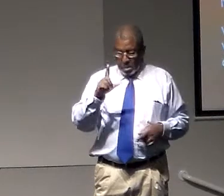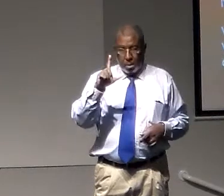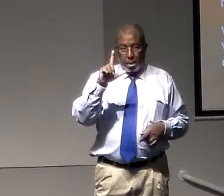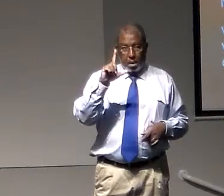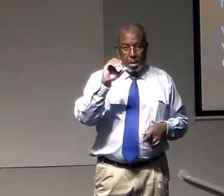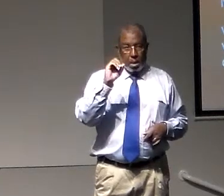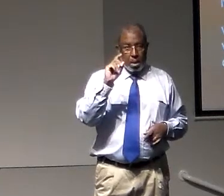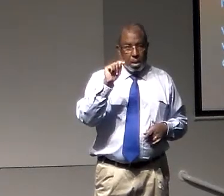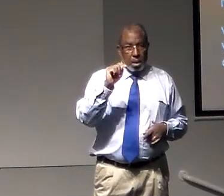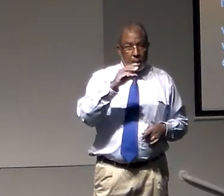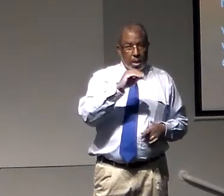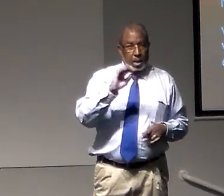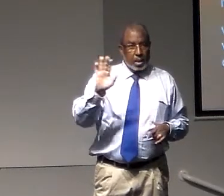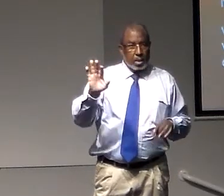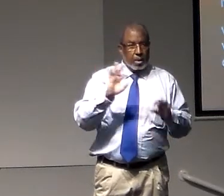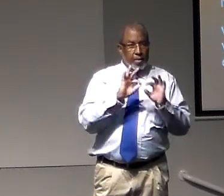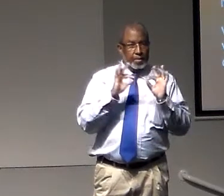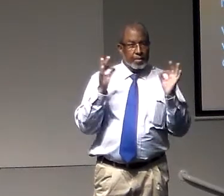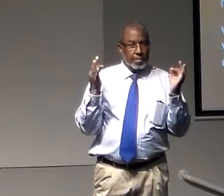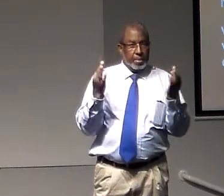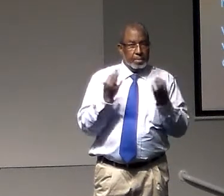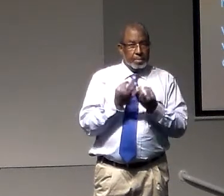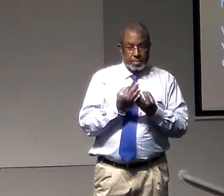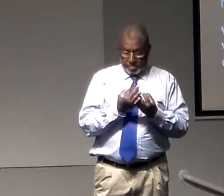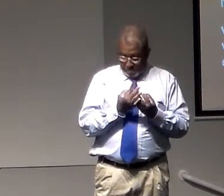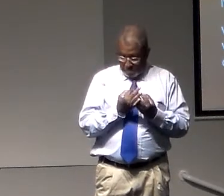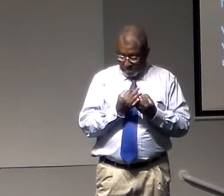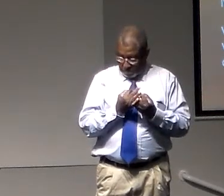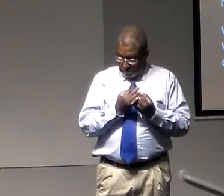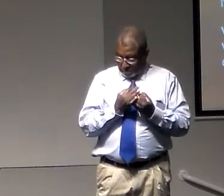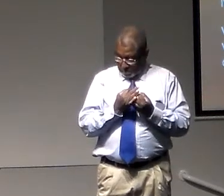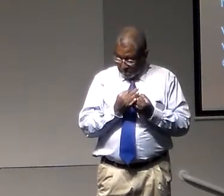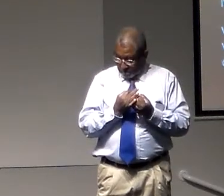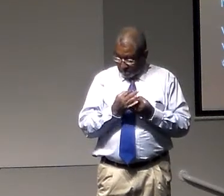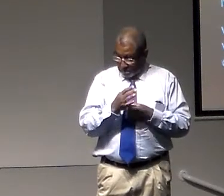What did the Bible say about Lot and his family?